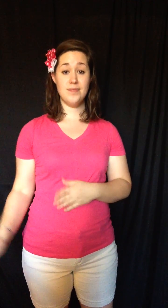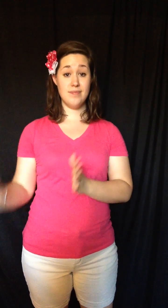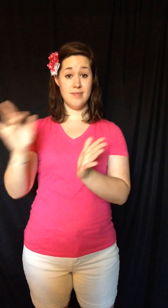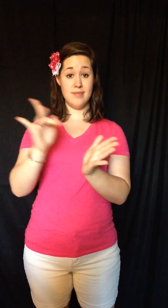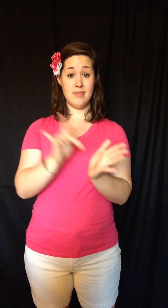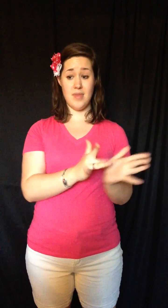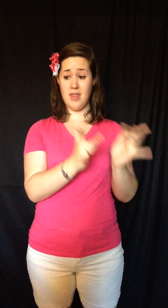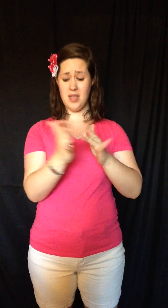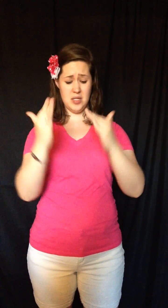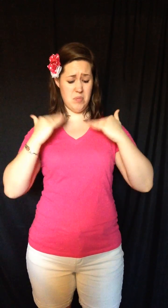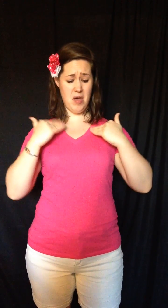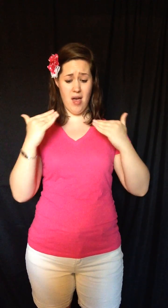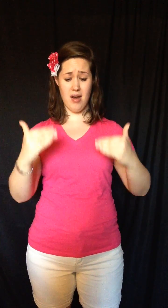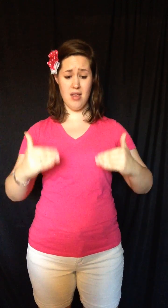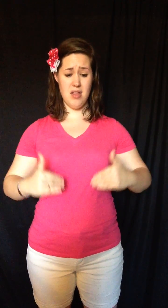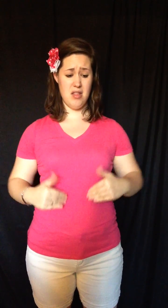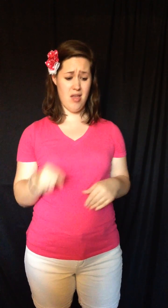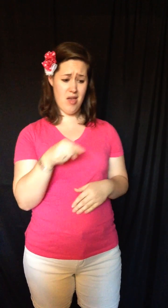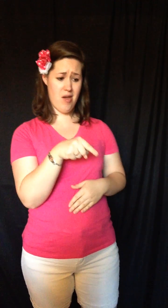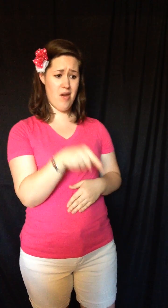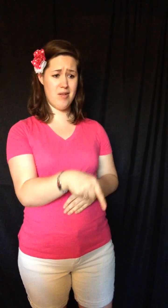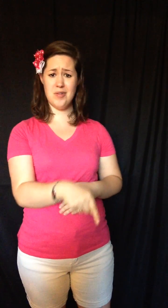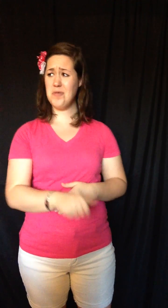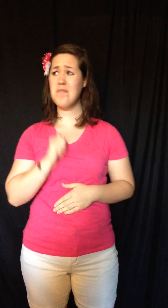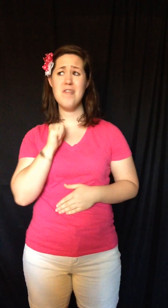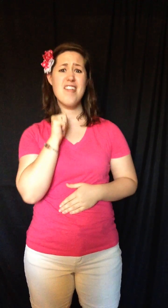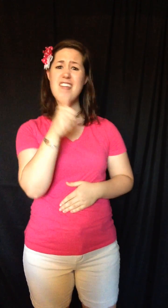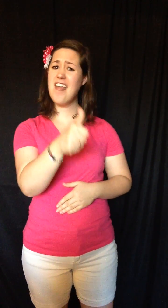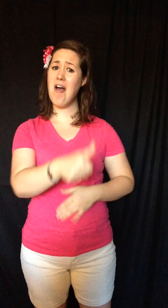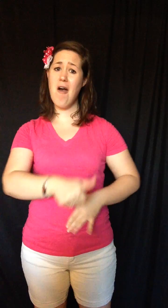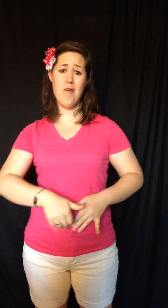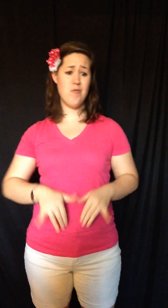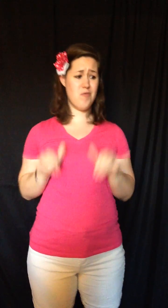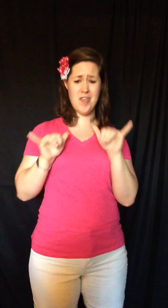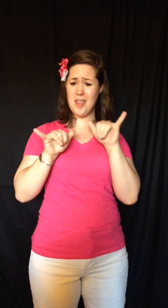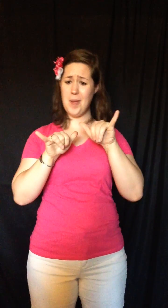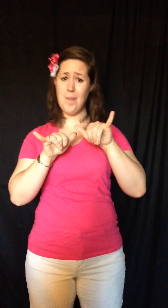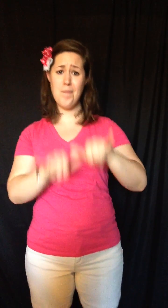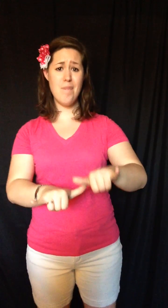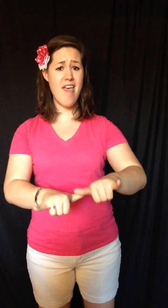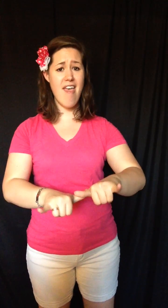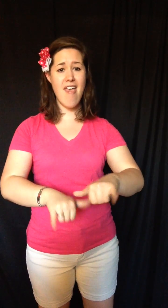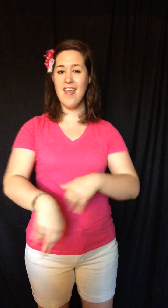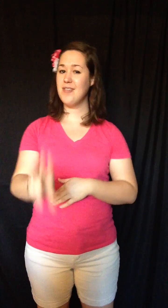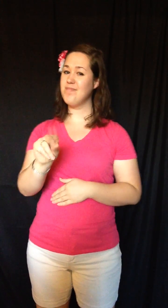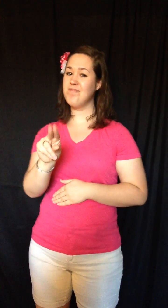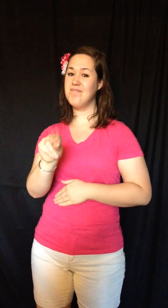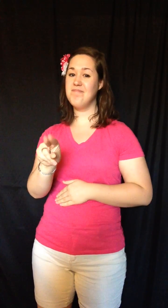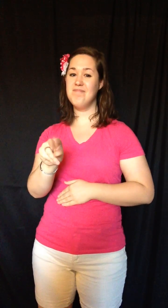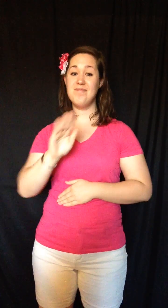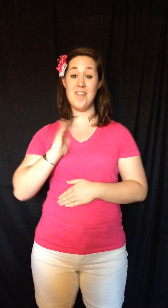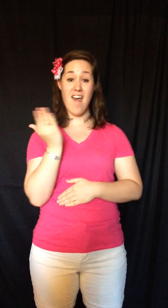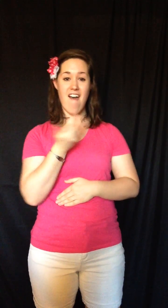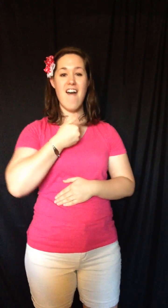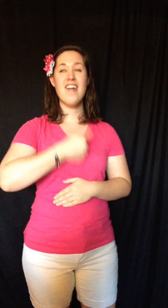His body there would not remain Our